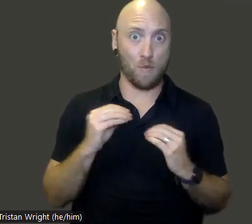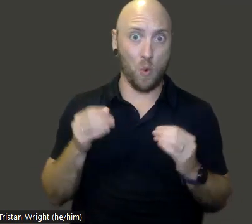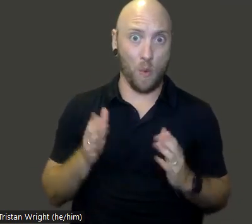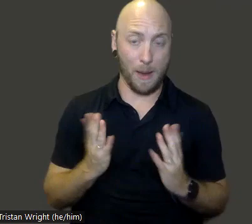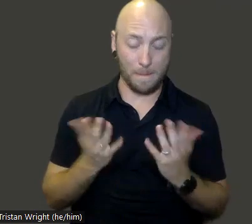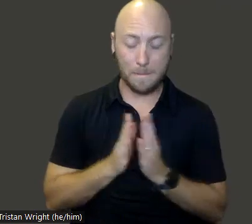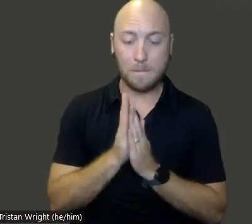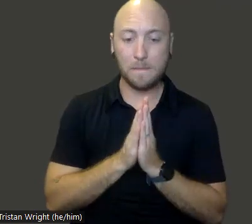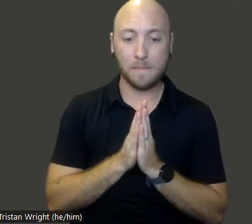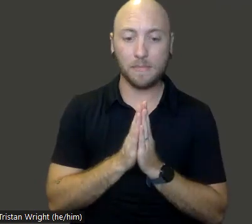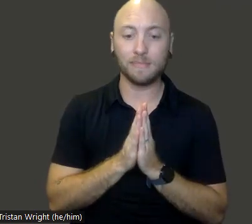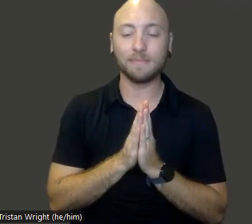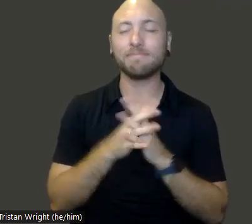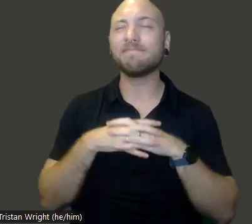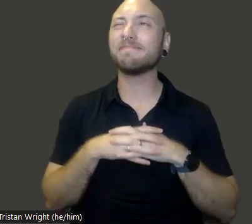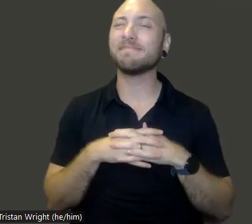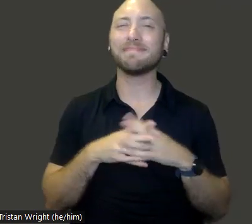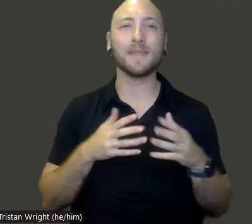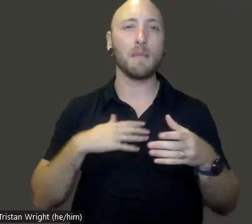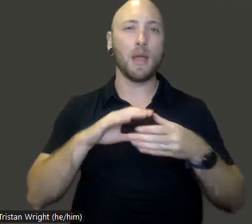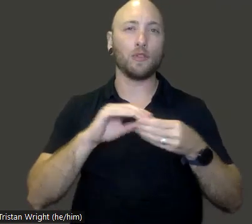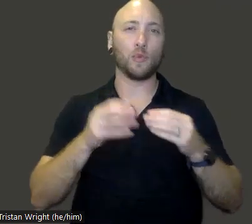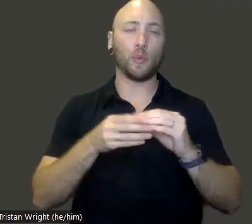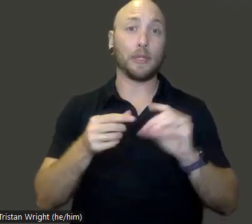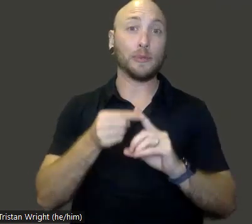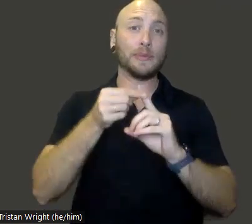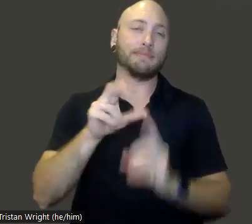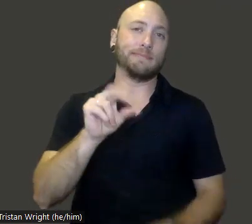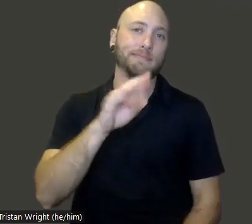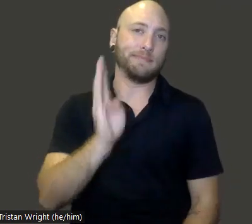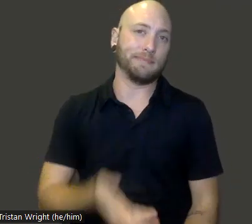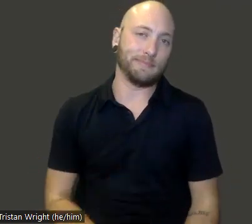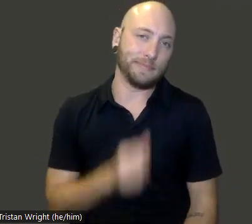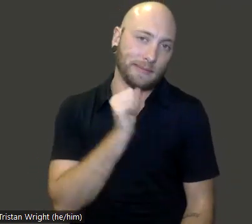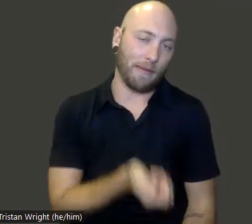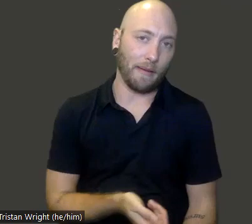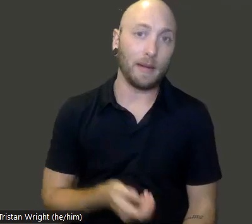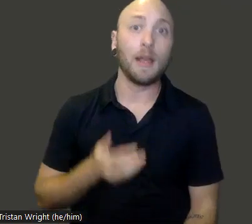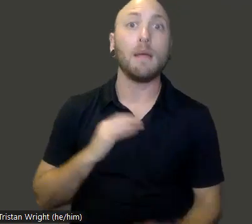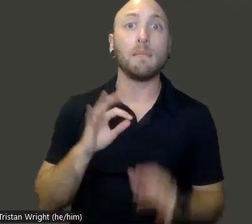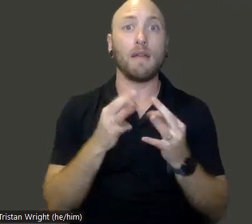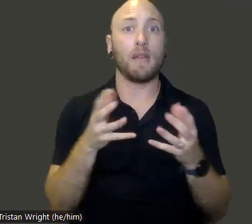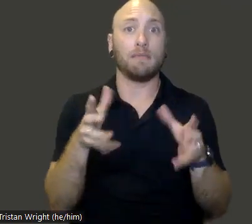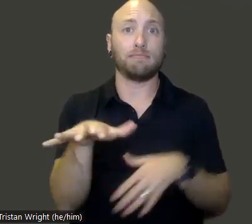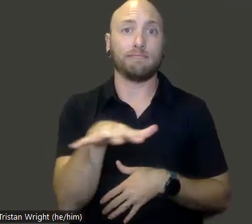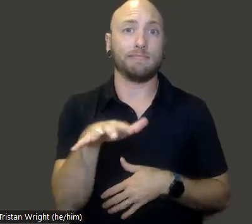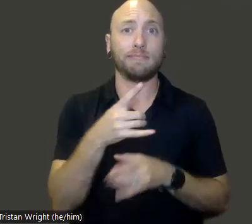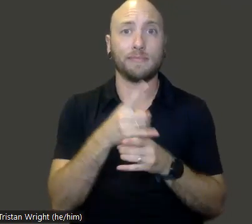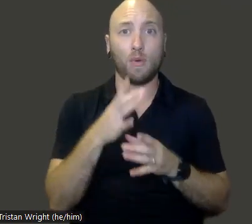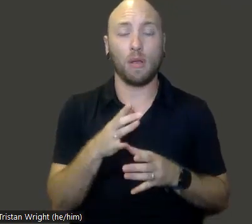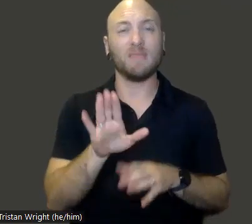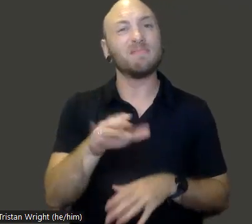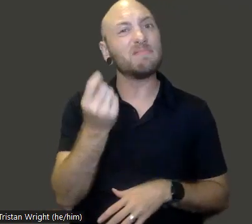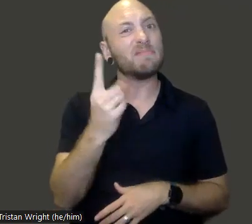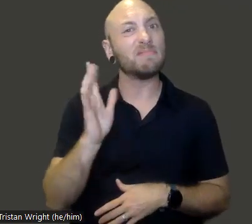I don't think my story is much different than anybody else's. You know, I grew up in an alcoholic family. I wasn't aware that it was an